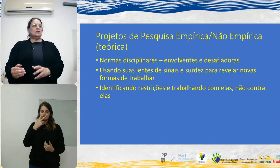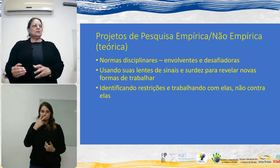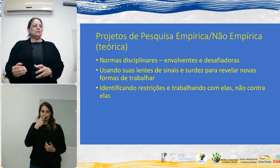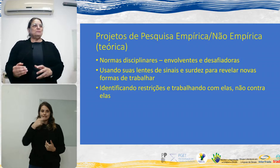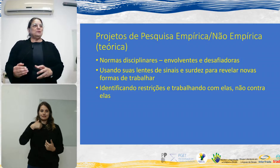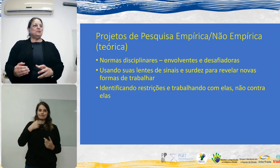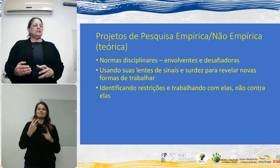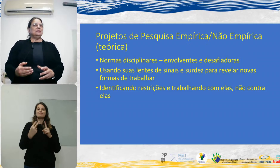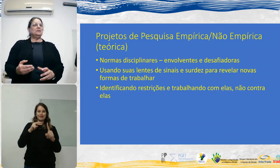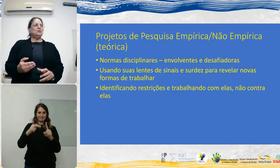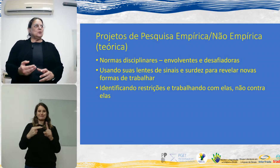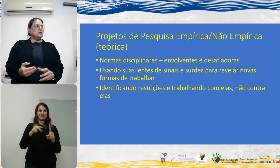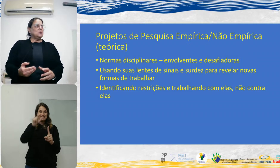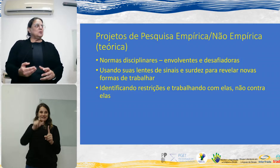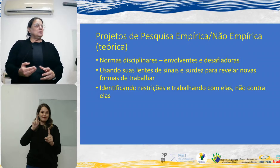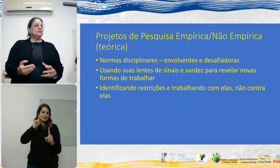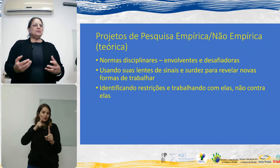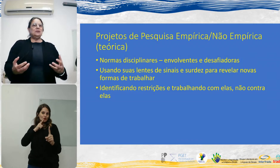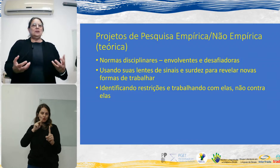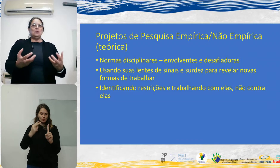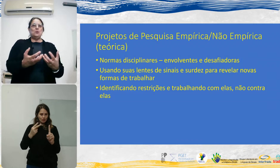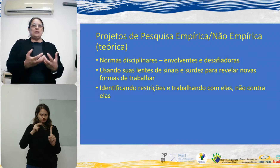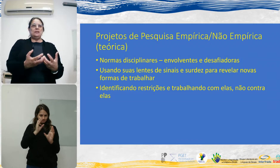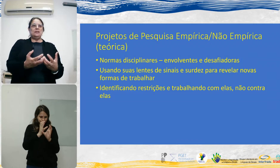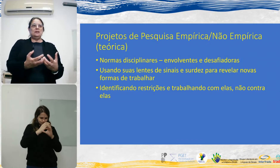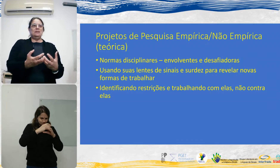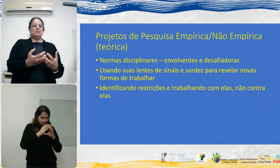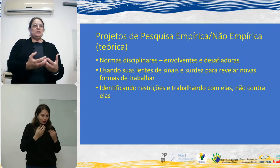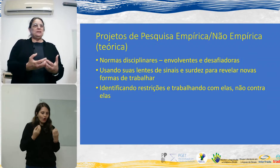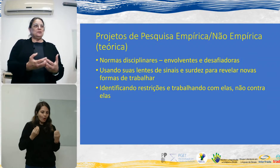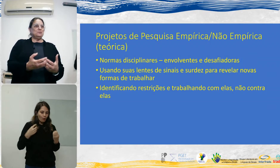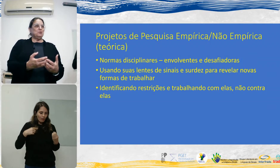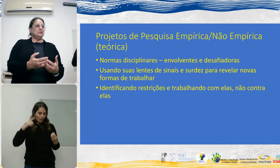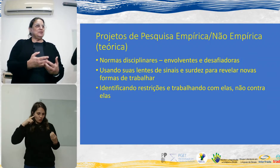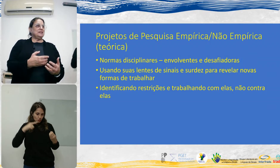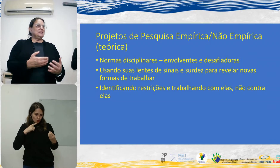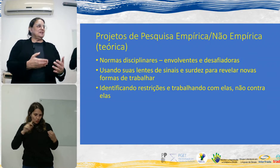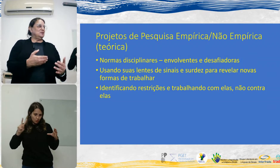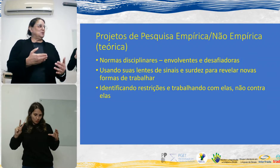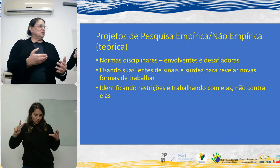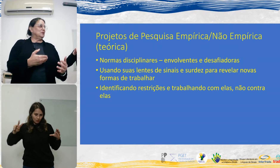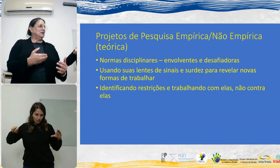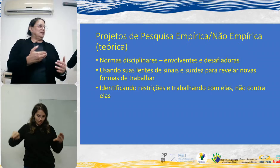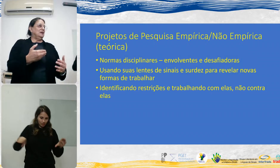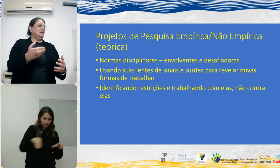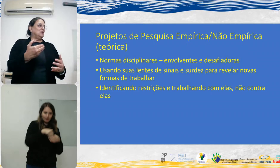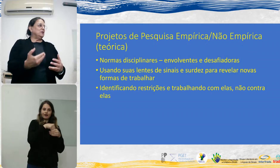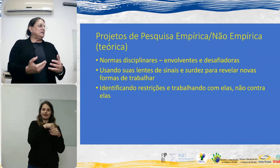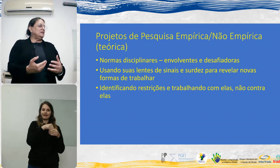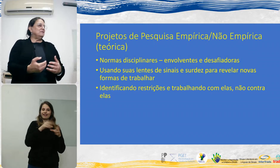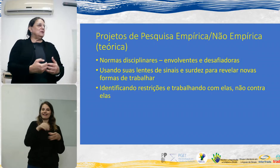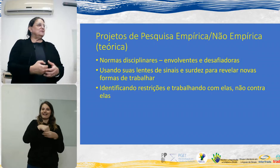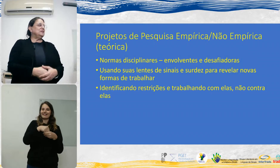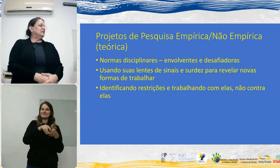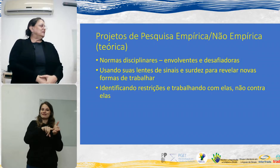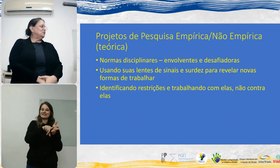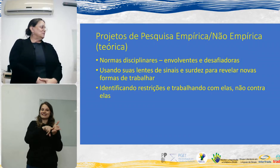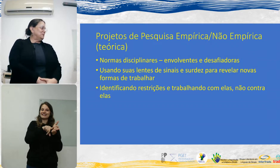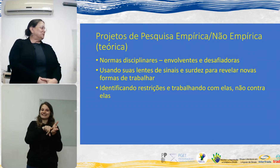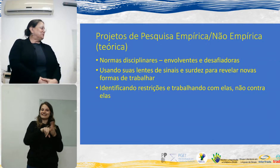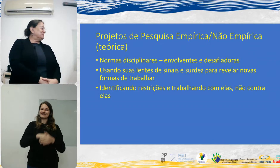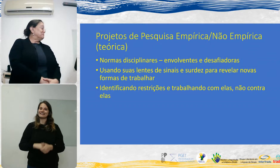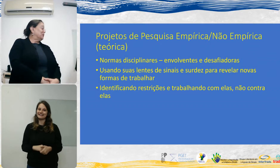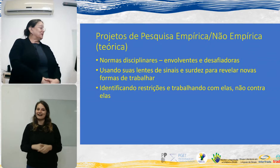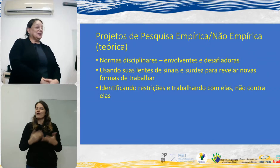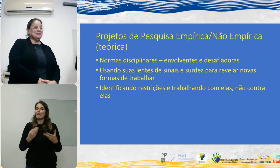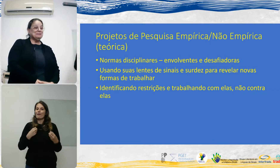your contributions, your goals with the research projects that you're currently involved in, that you're